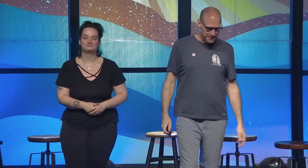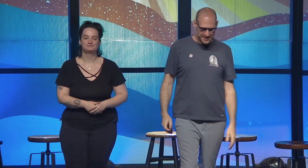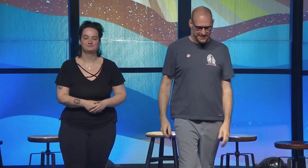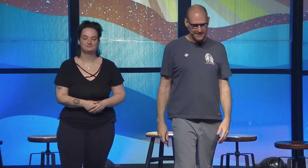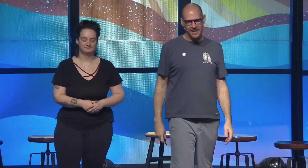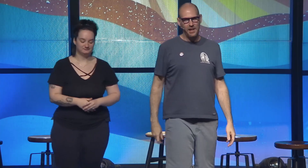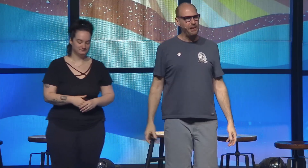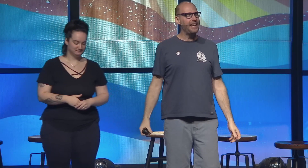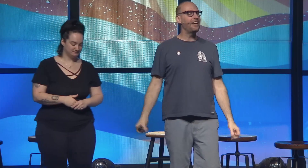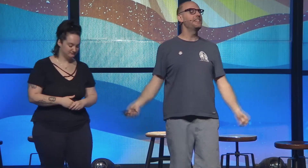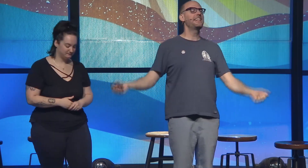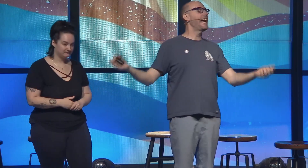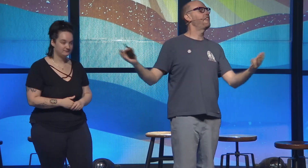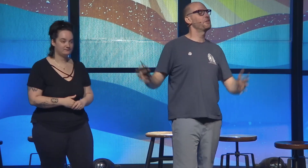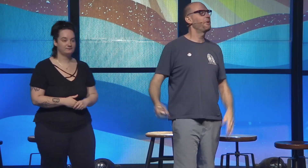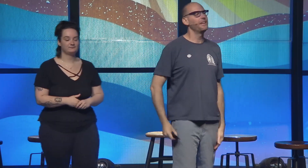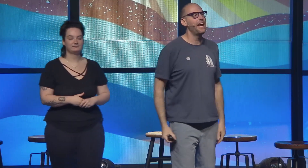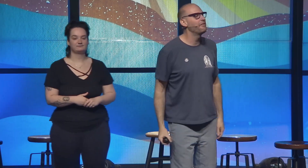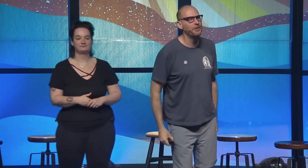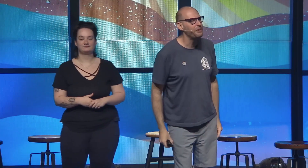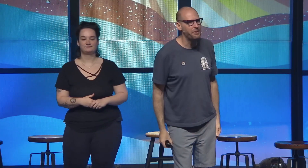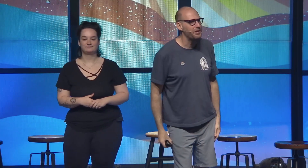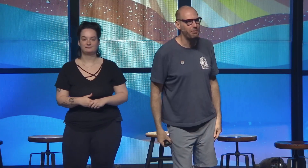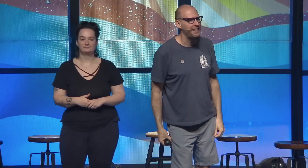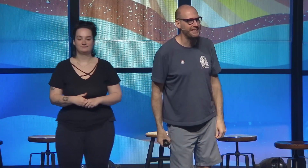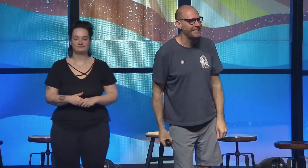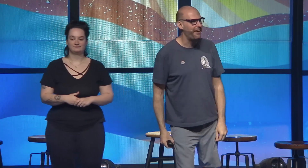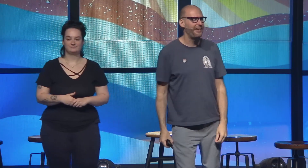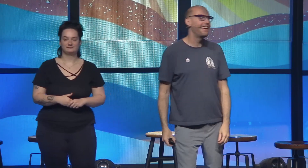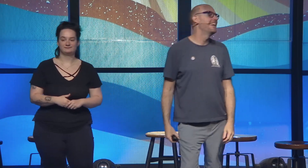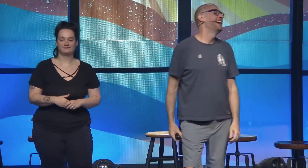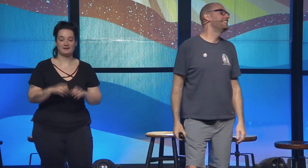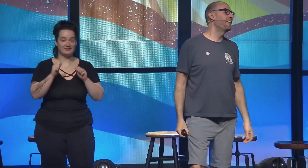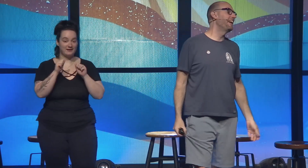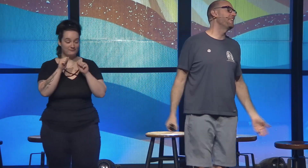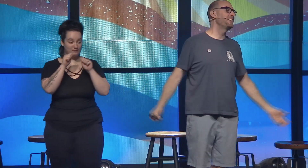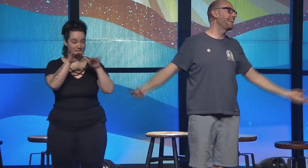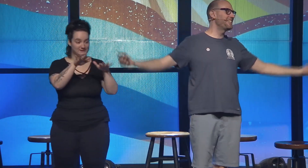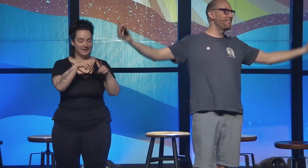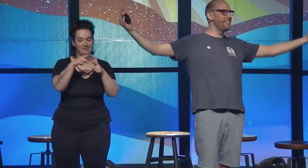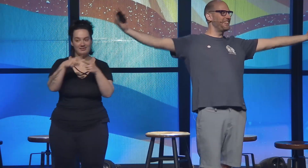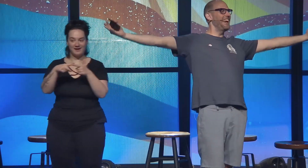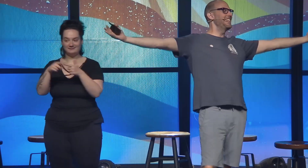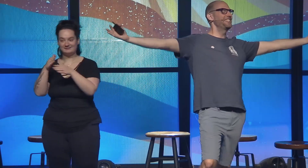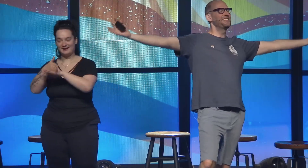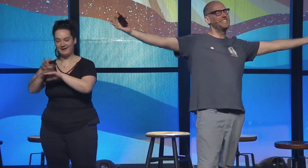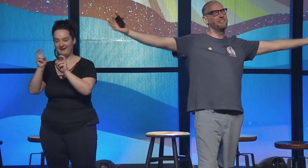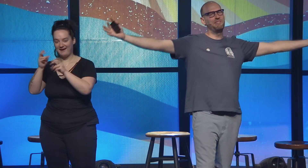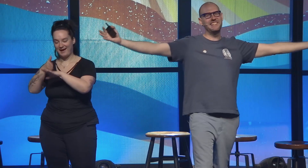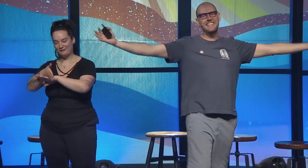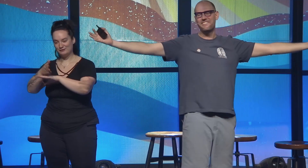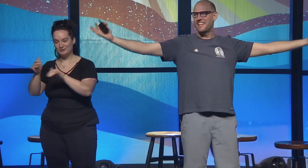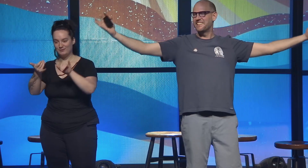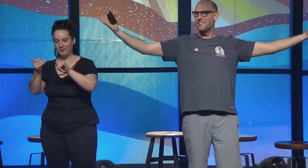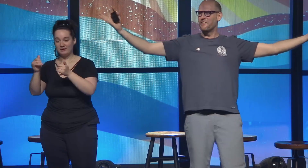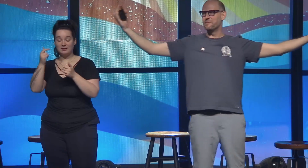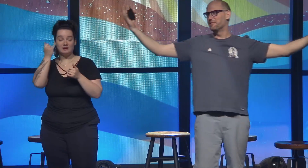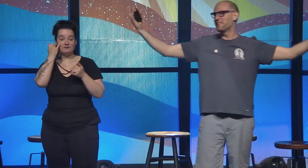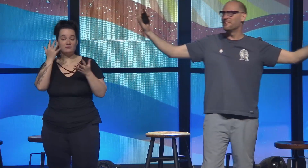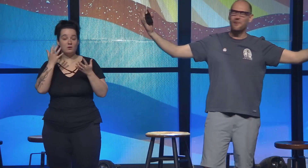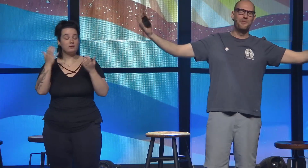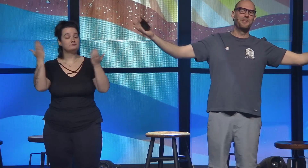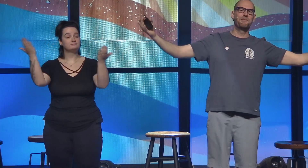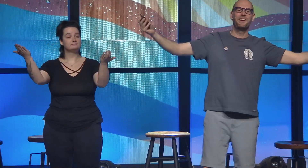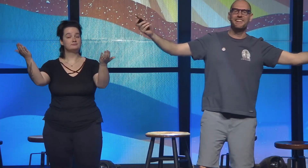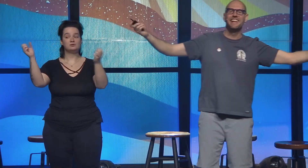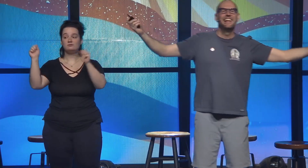our experiences. We head out into the after party every week with a blessing, all right? So if you'd like to raise your hands to receive the blessing, if that's uncomfortable